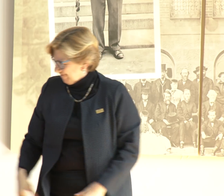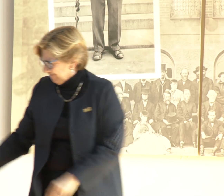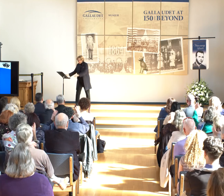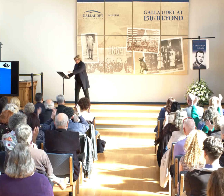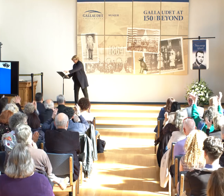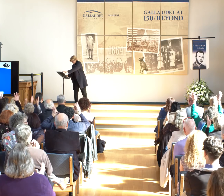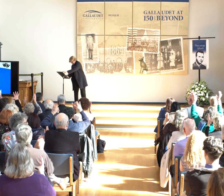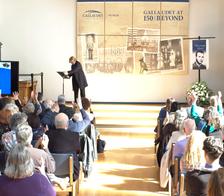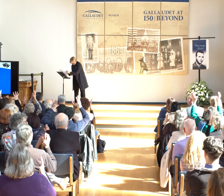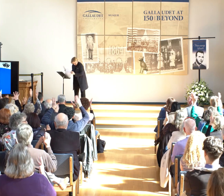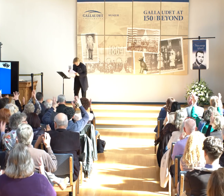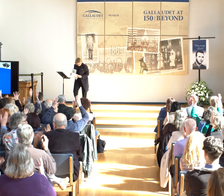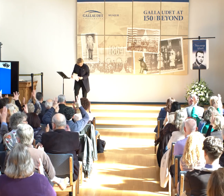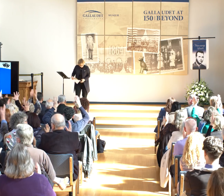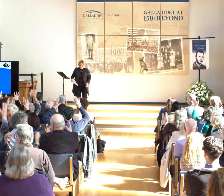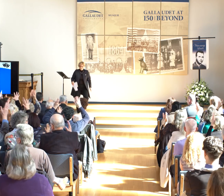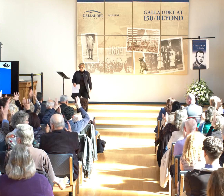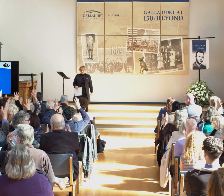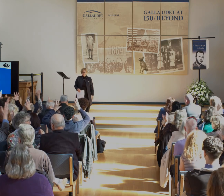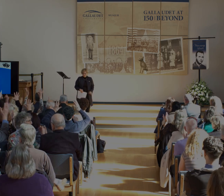challenge today and moving forward.